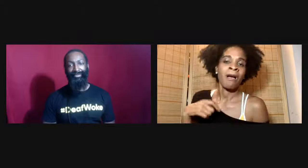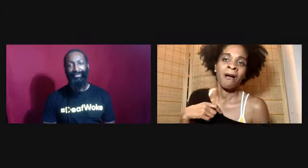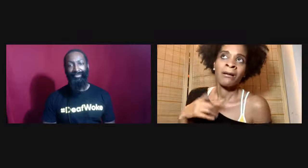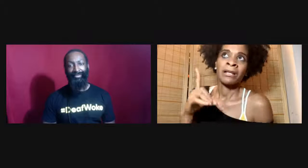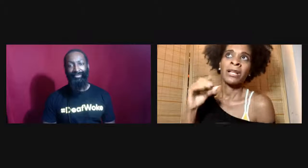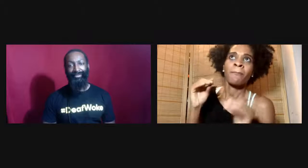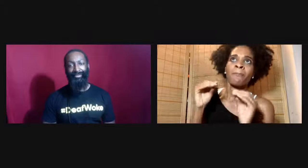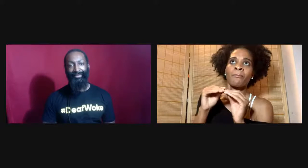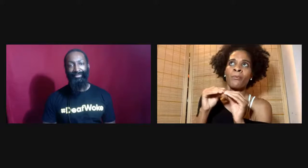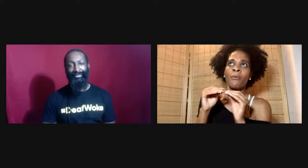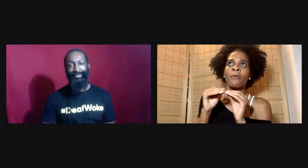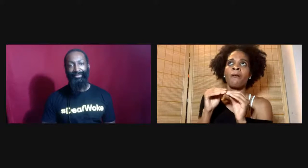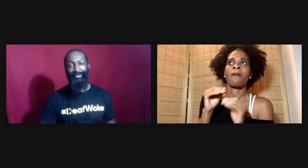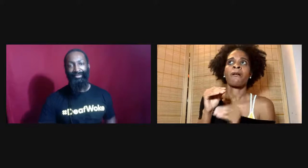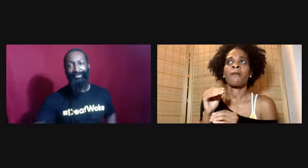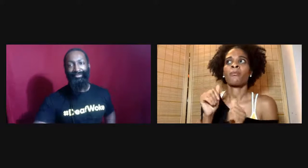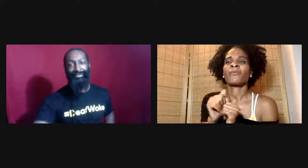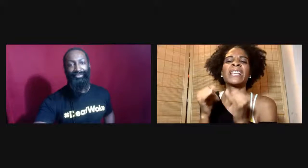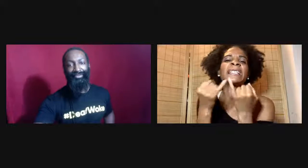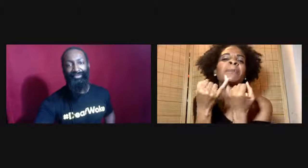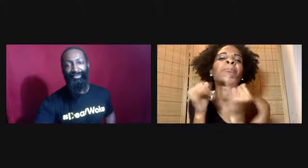know, a part of the background.